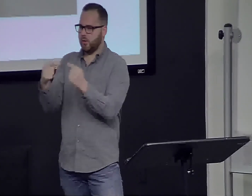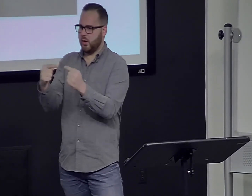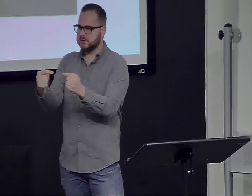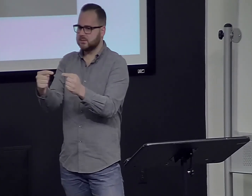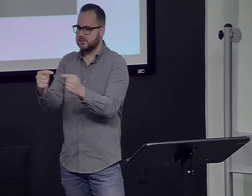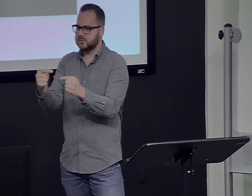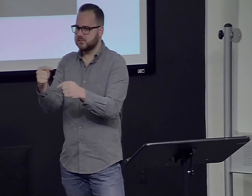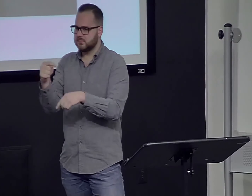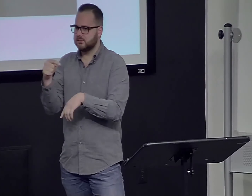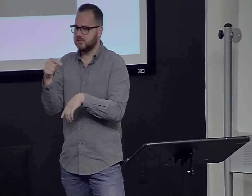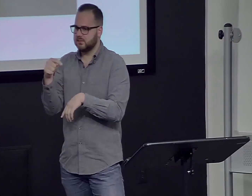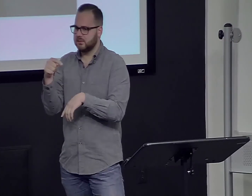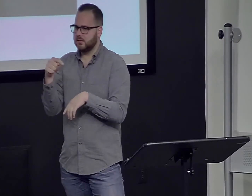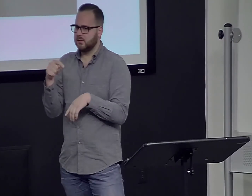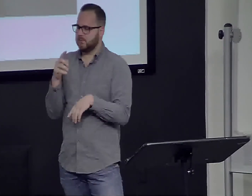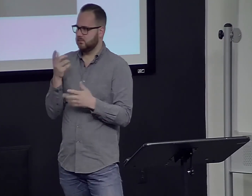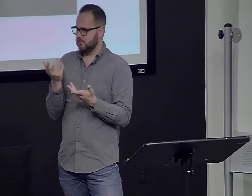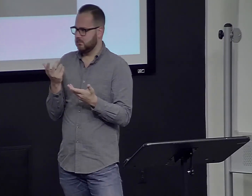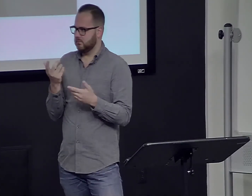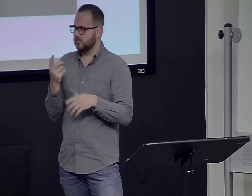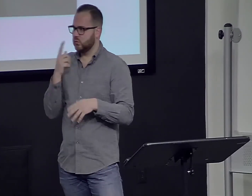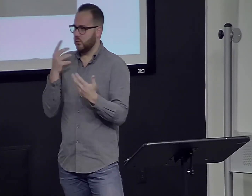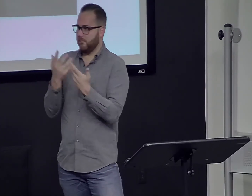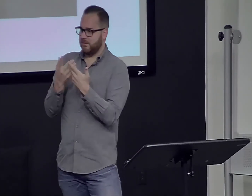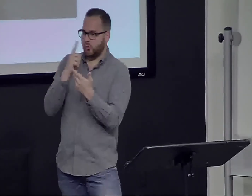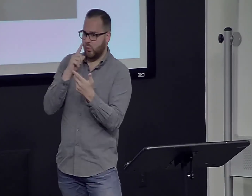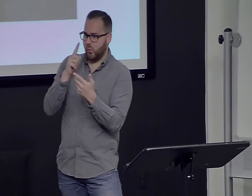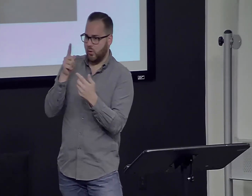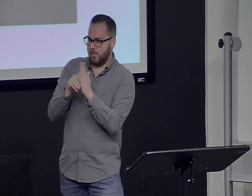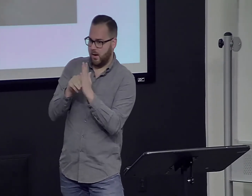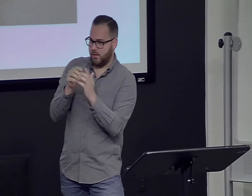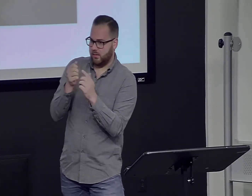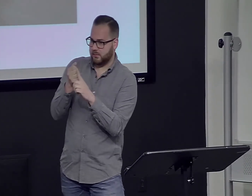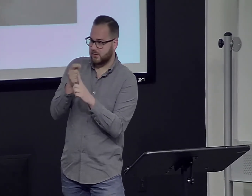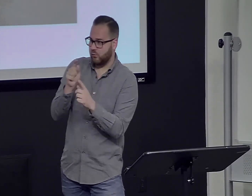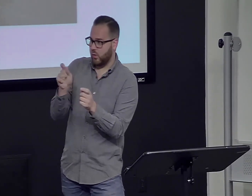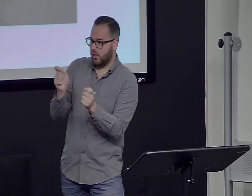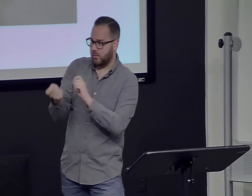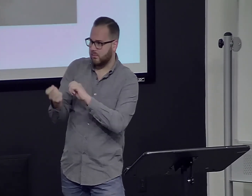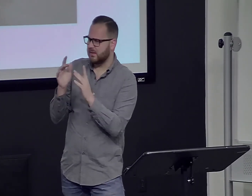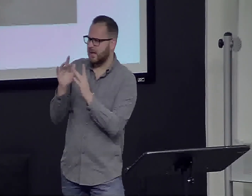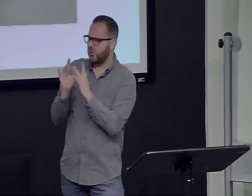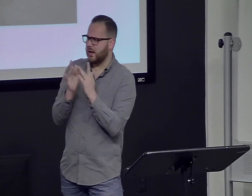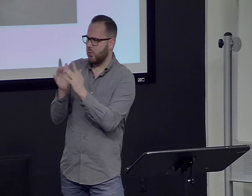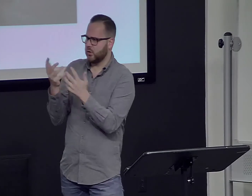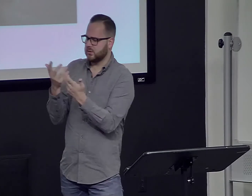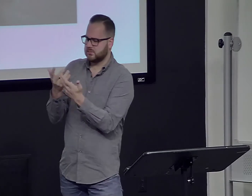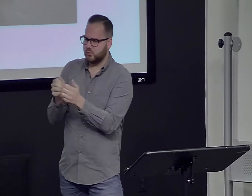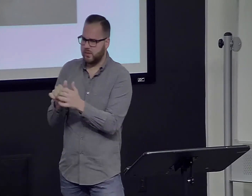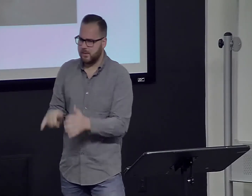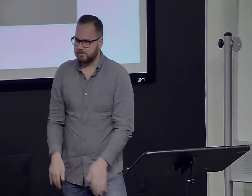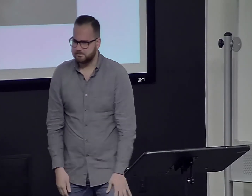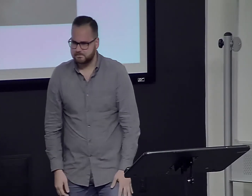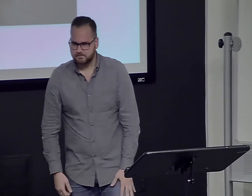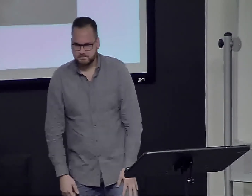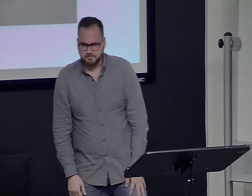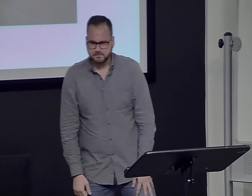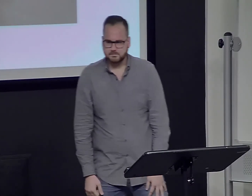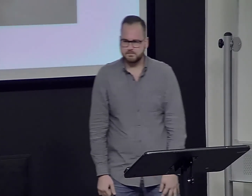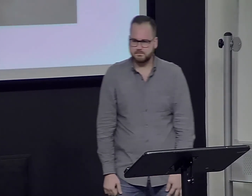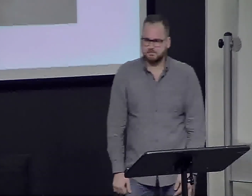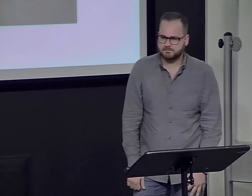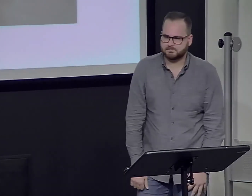match your models of auditory processing? Do you think it will fit the model, or do you think it needs to be modified in terms